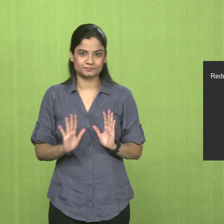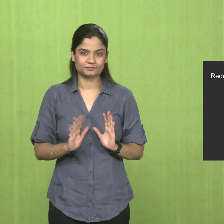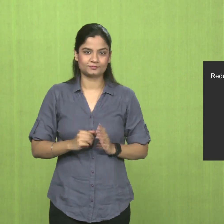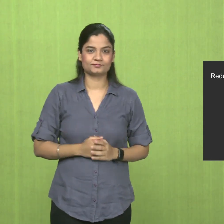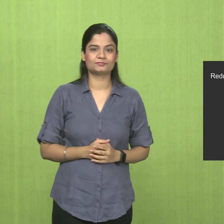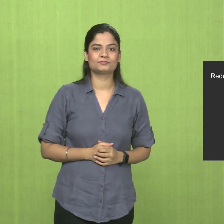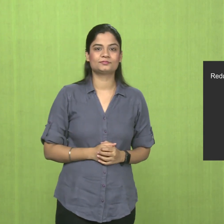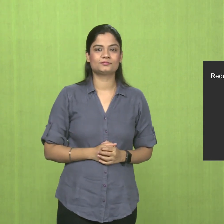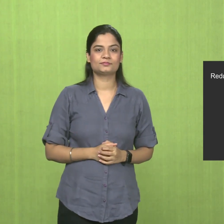of resources.